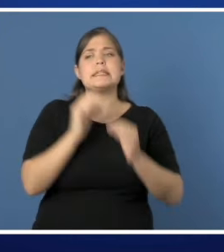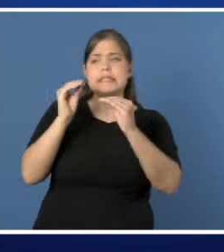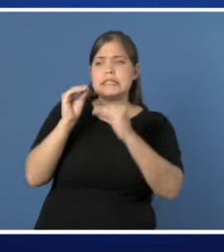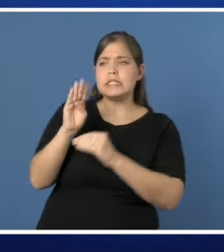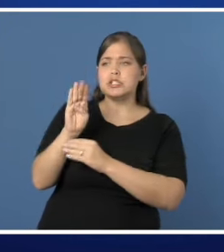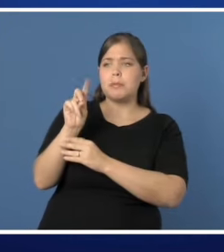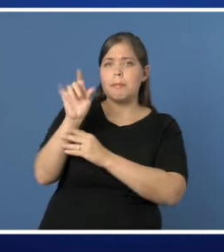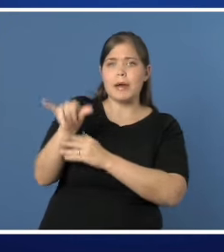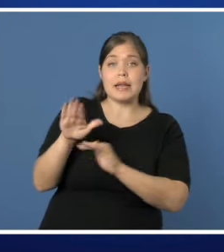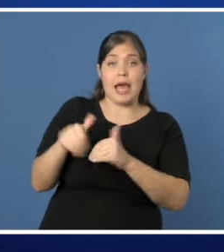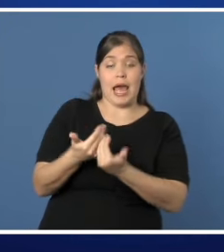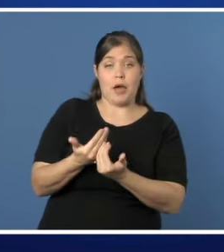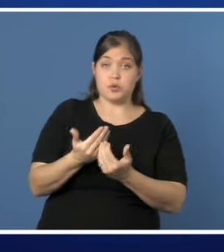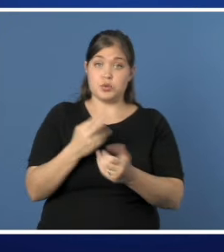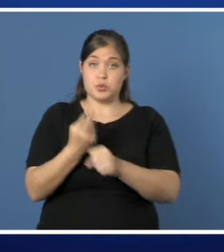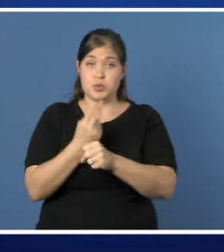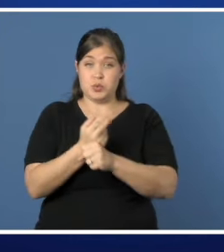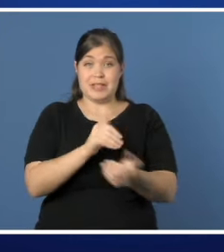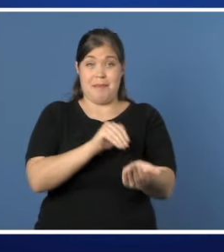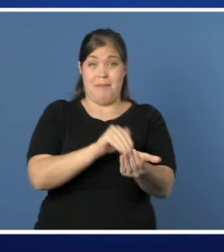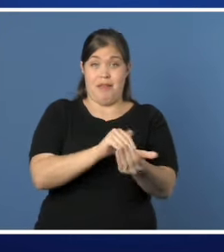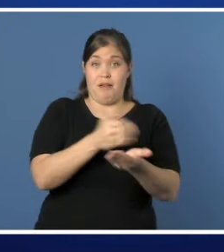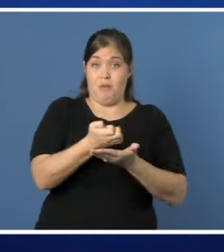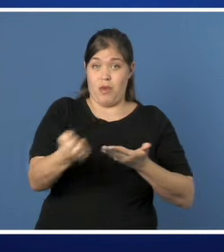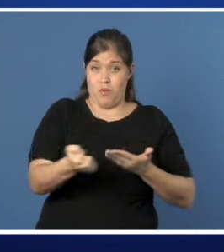how to operate any medical equipment you use